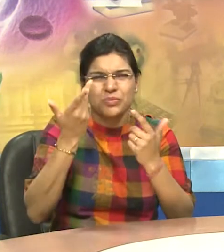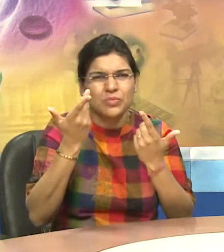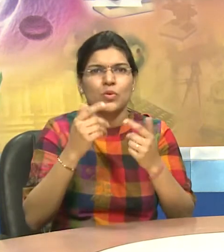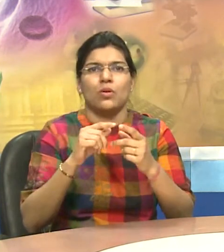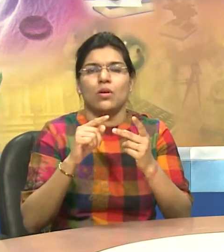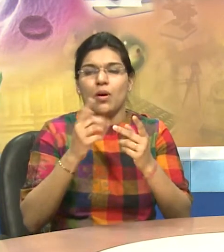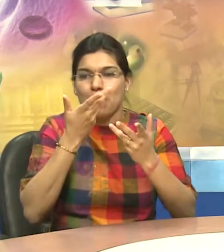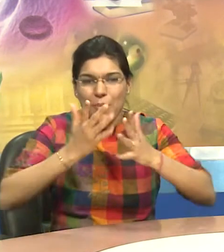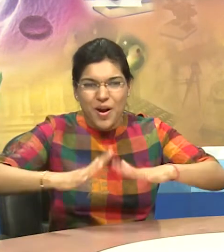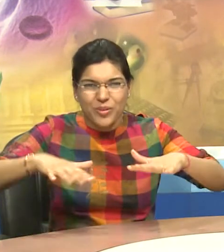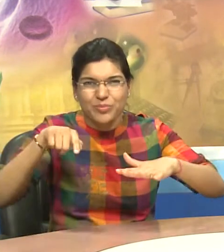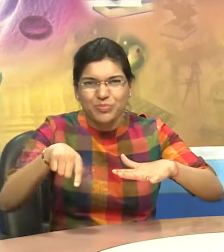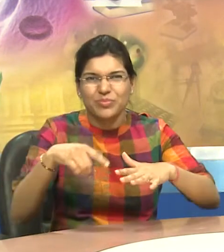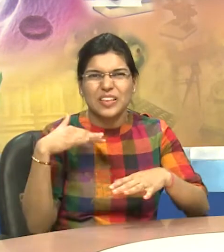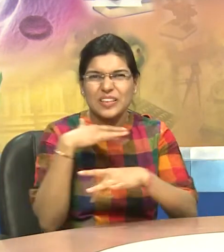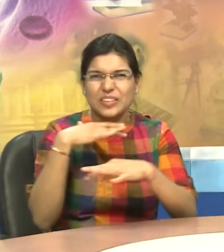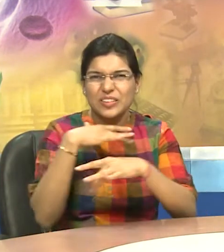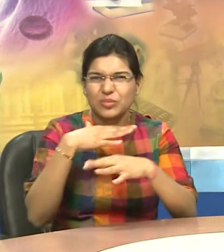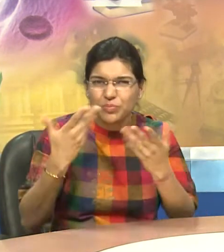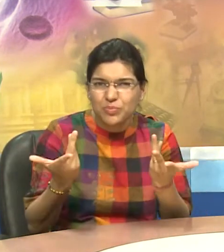Similarly, air, water,